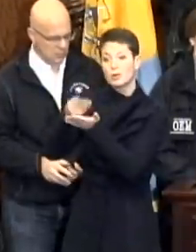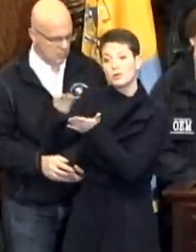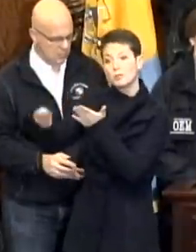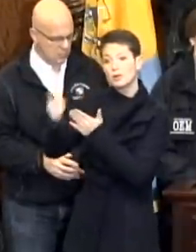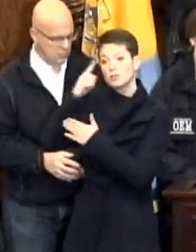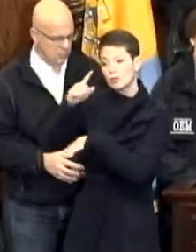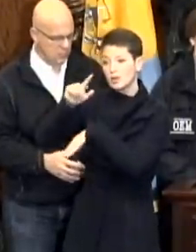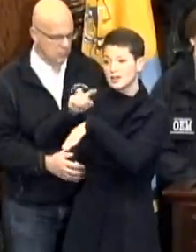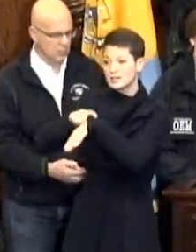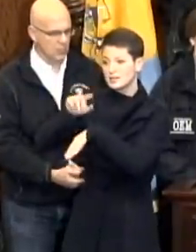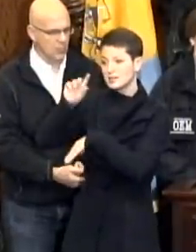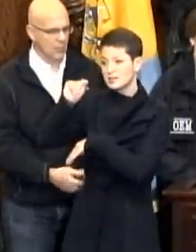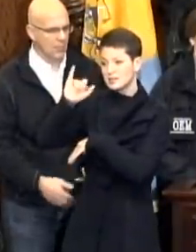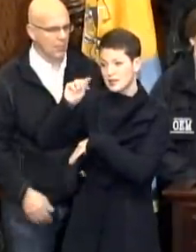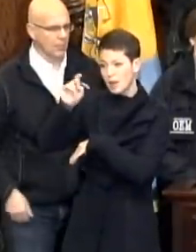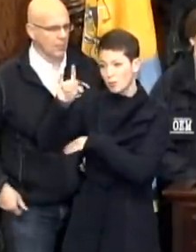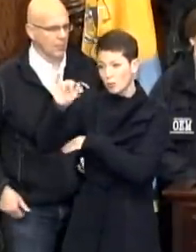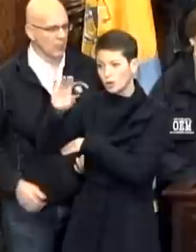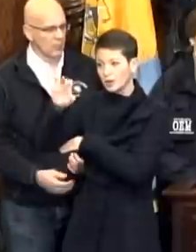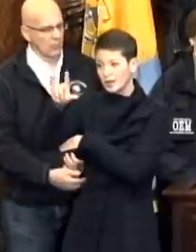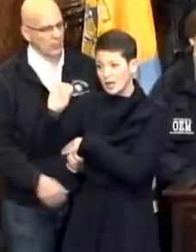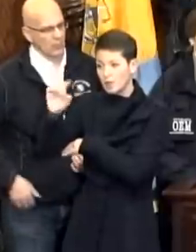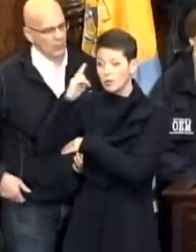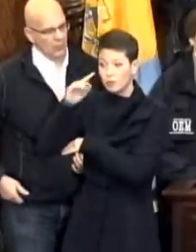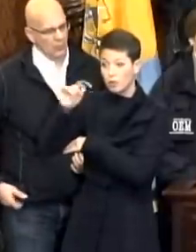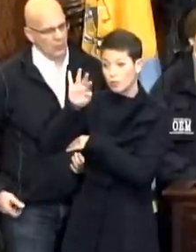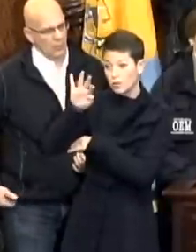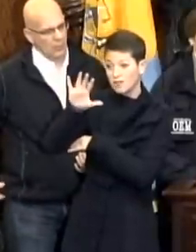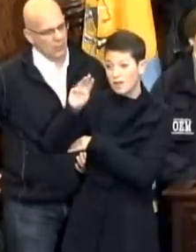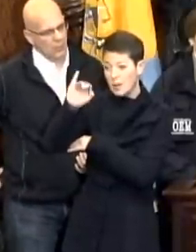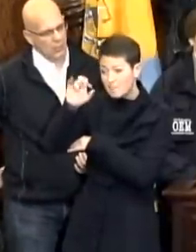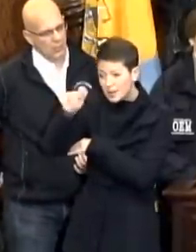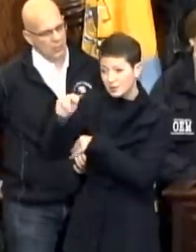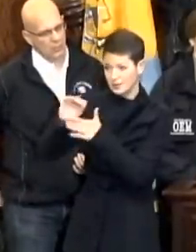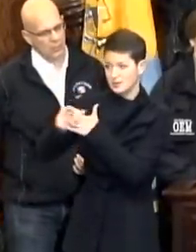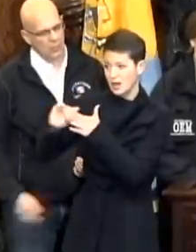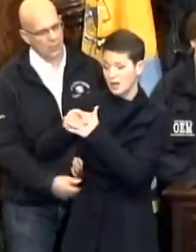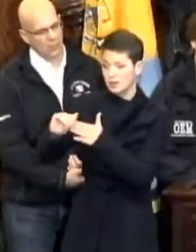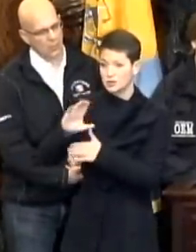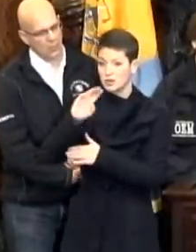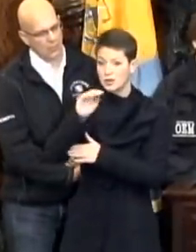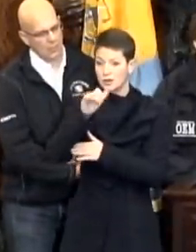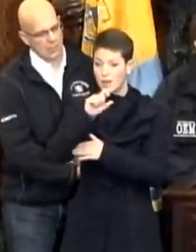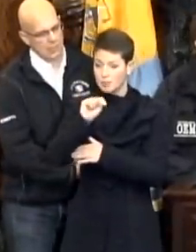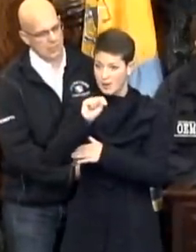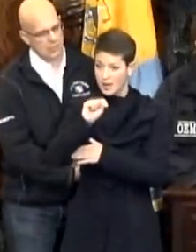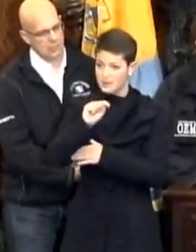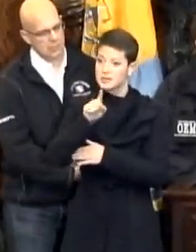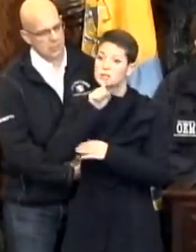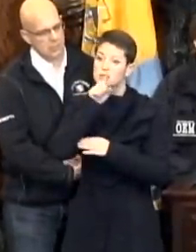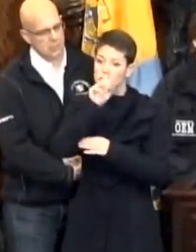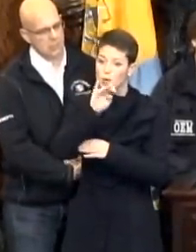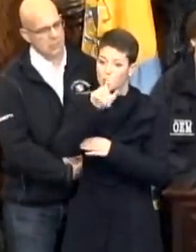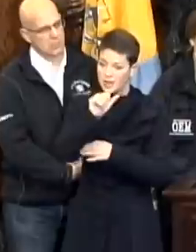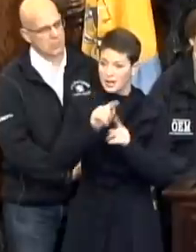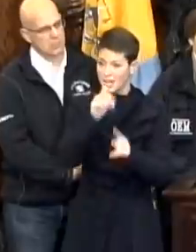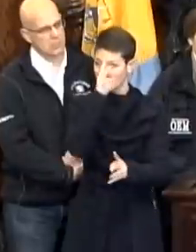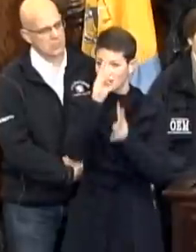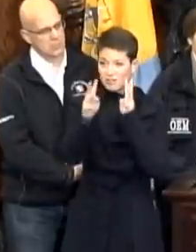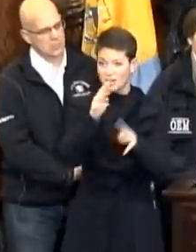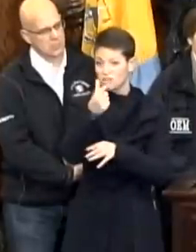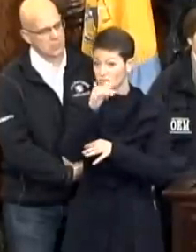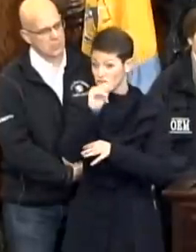Warner Cable for about $45 billion. Comcast has emerged as a true media and innovation